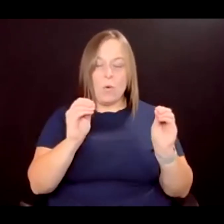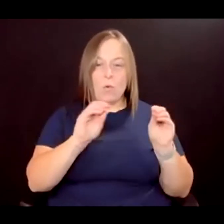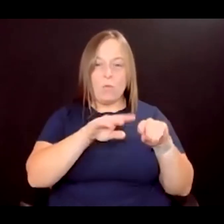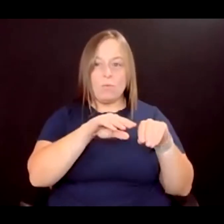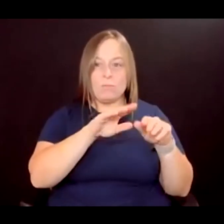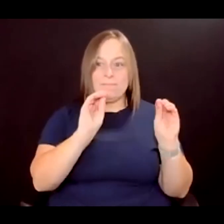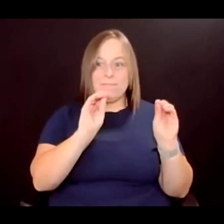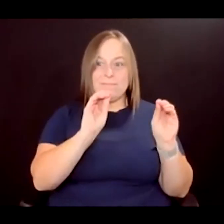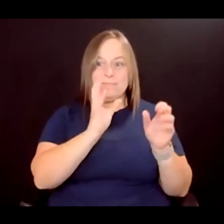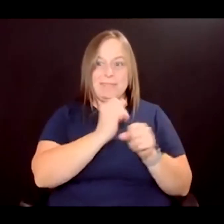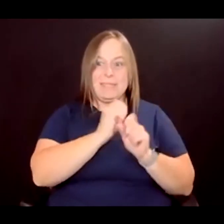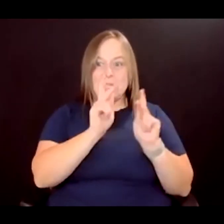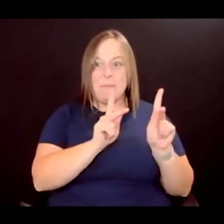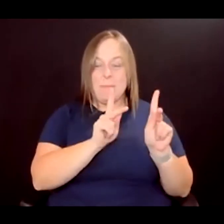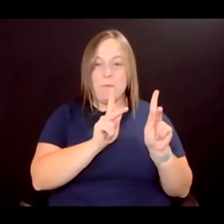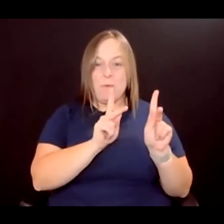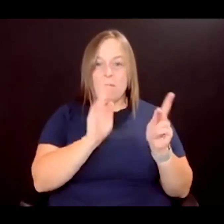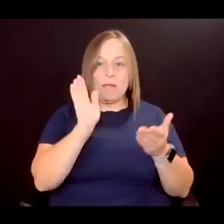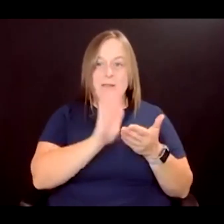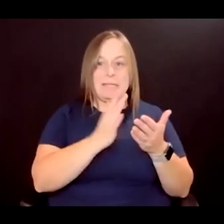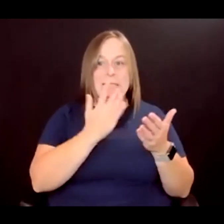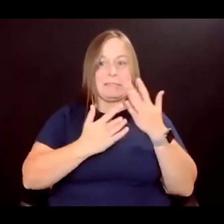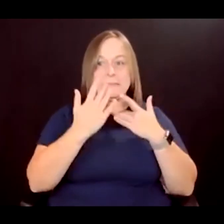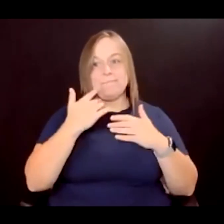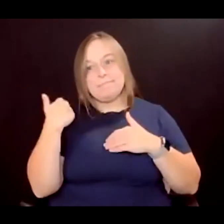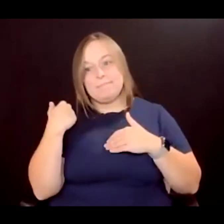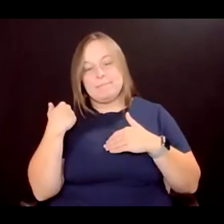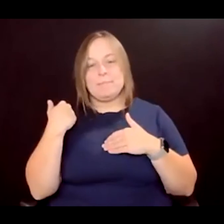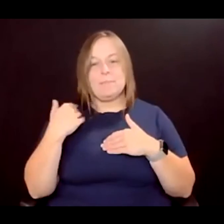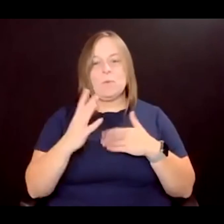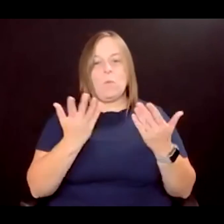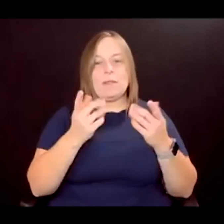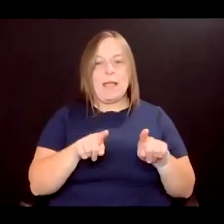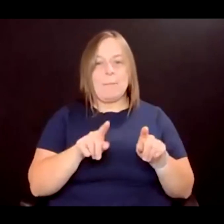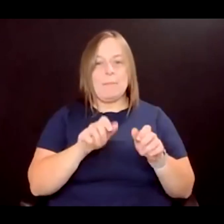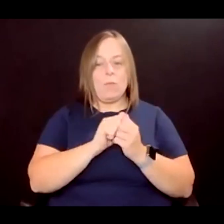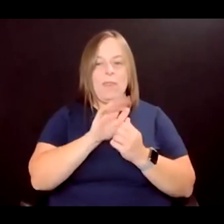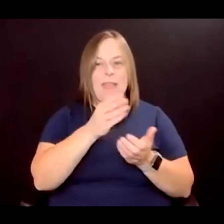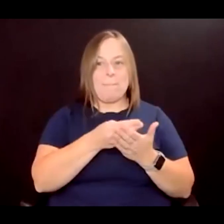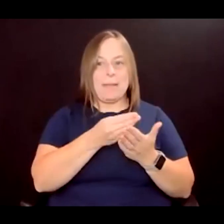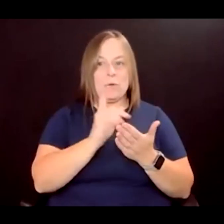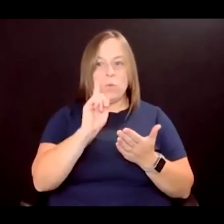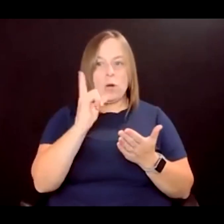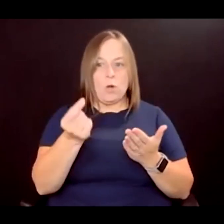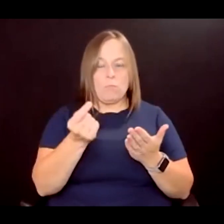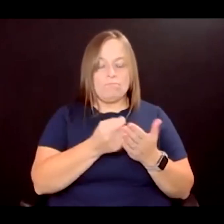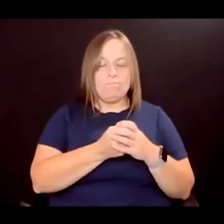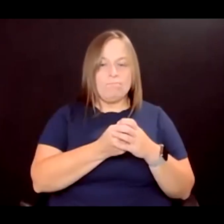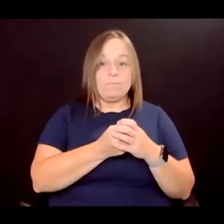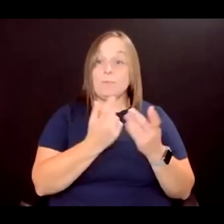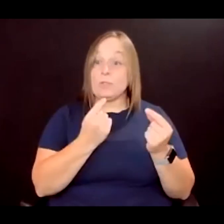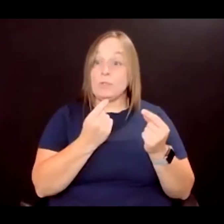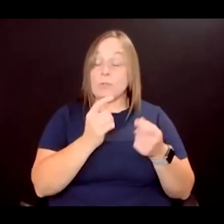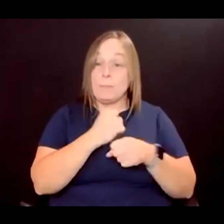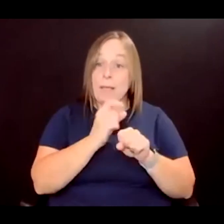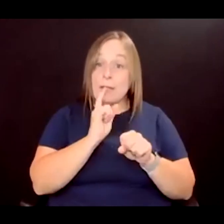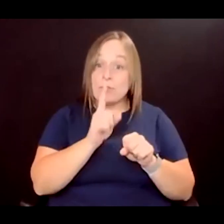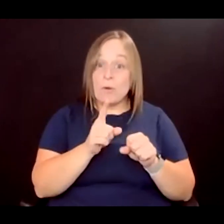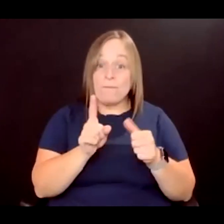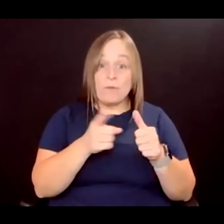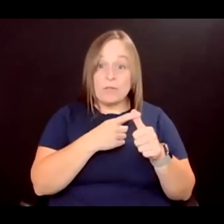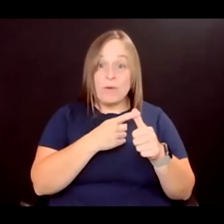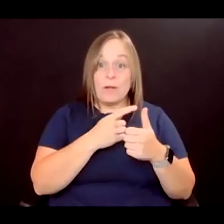good neighbor concern in the city of Albany. My perspective on government in the city of Albany is not that government should rule